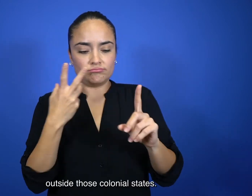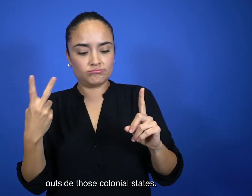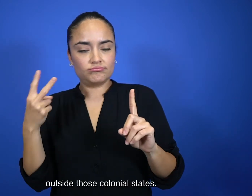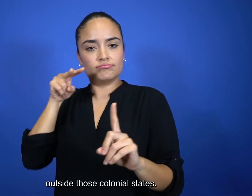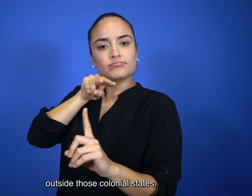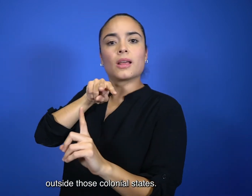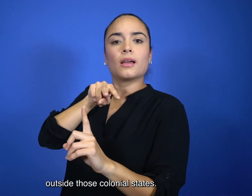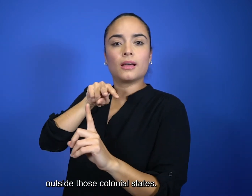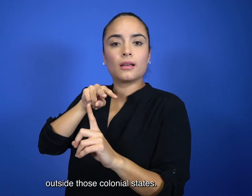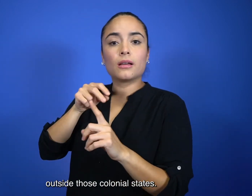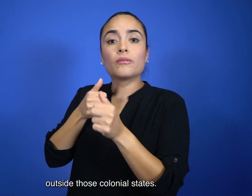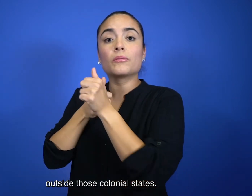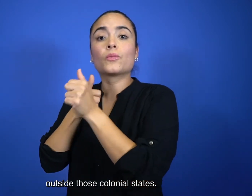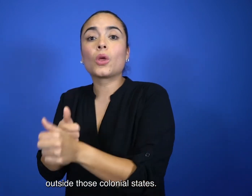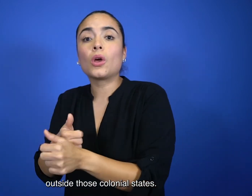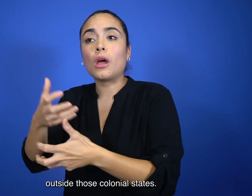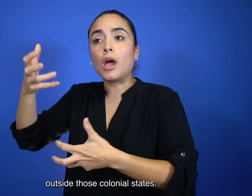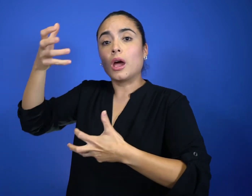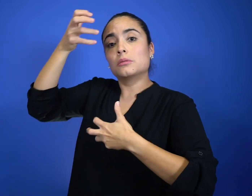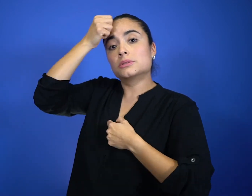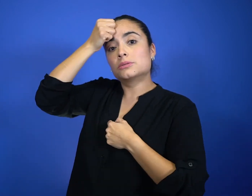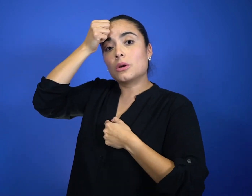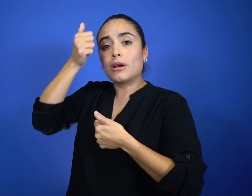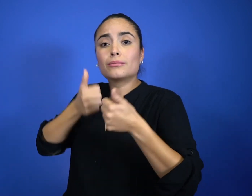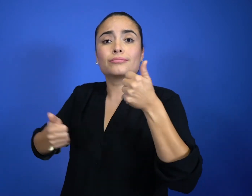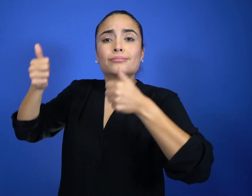outside those colonial states.